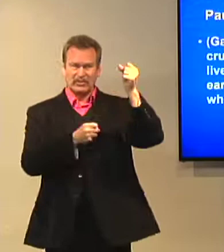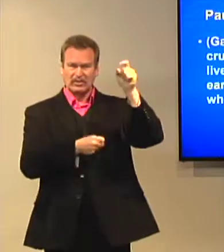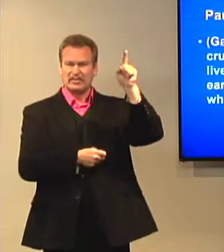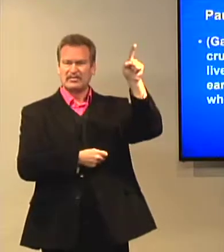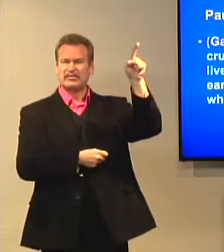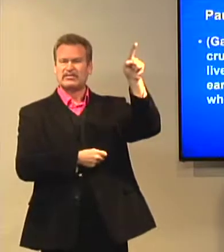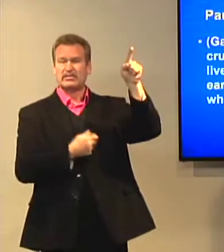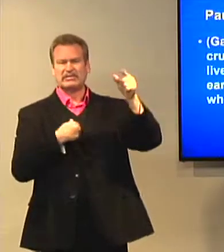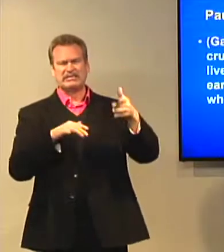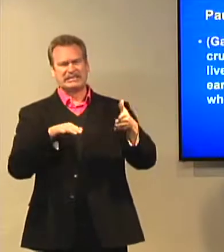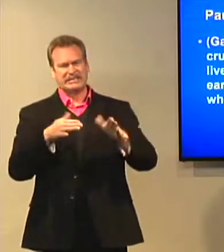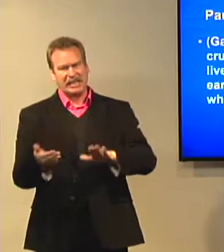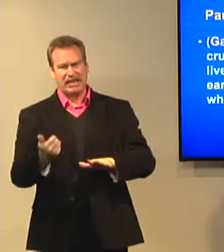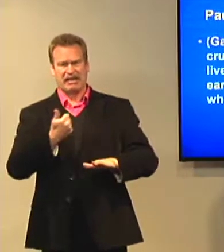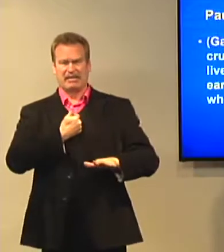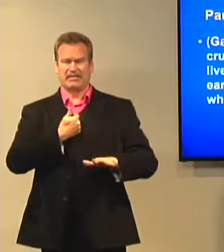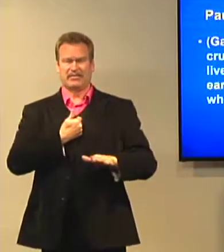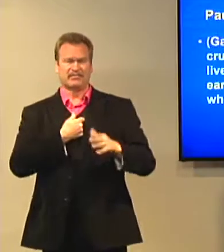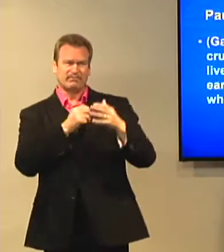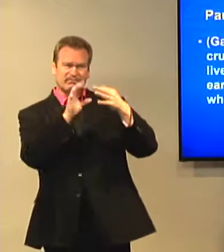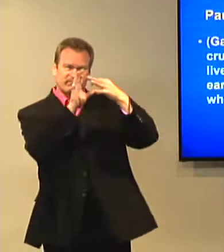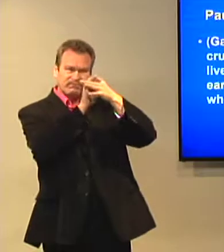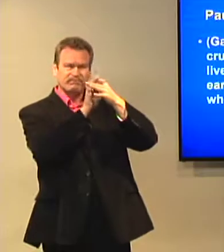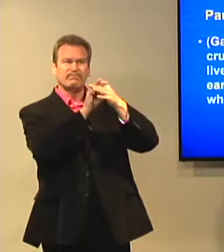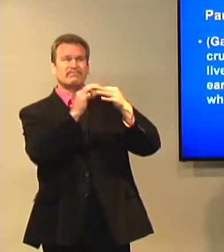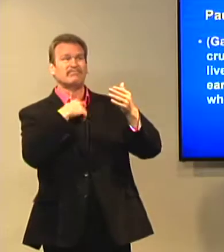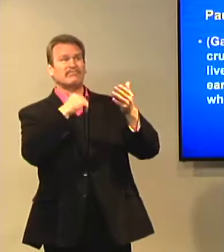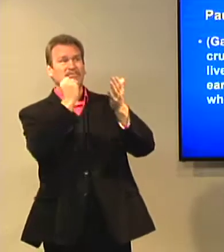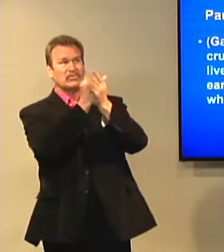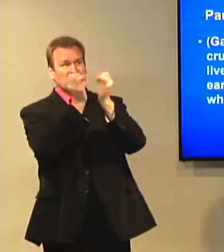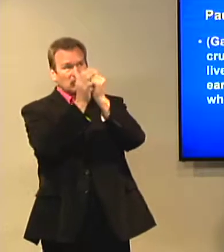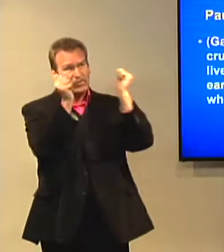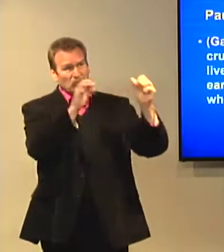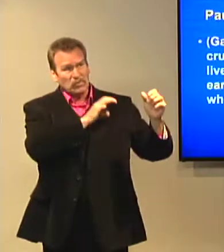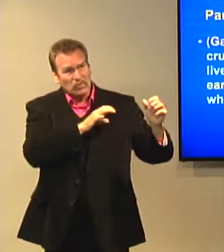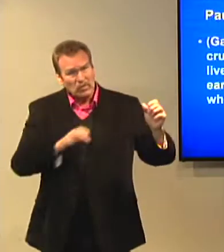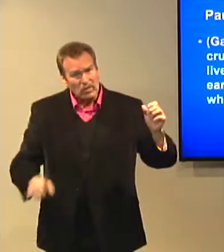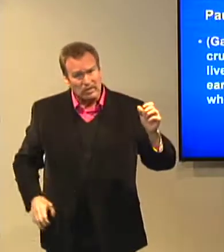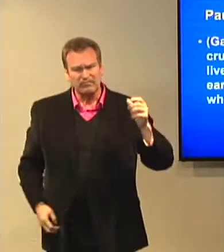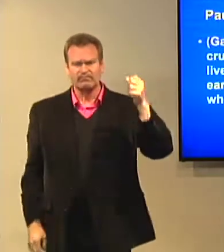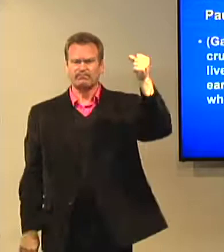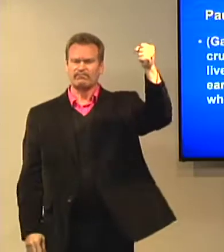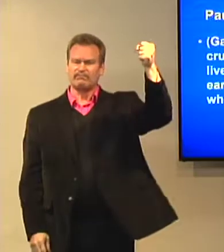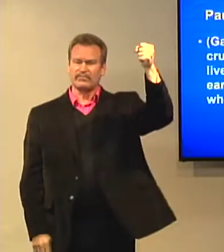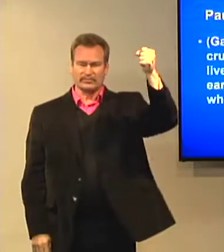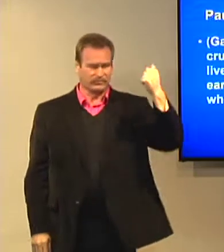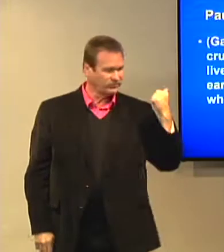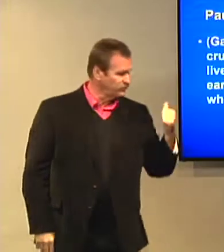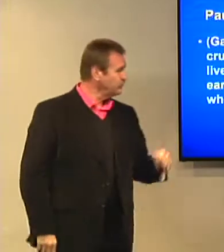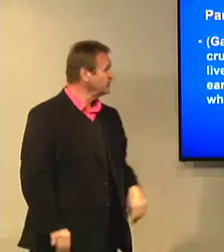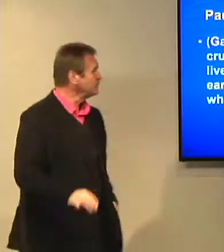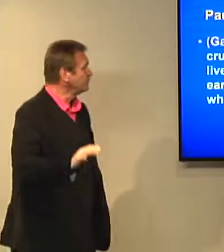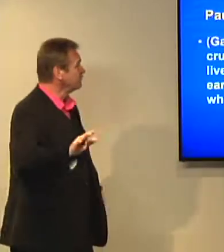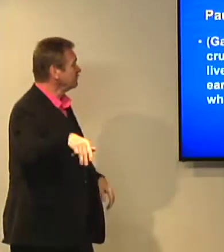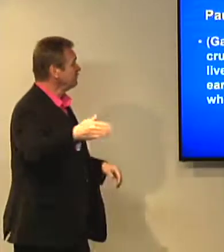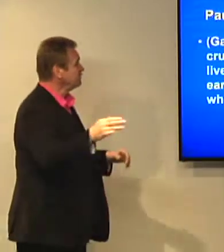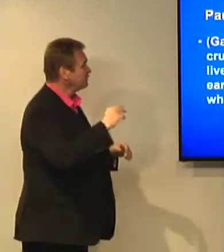thought. It's not us who live anymore. And remember how Christ died for us. He went to that cross, and we are to hold